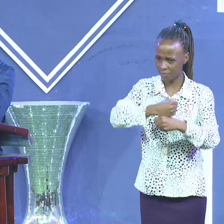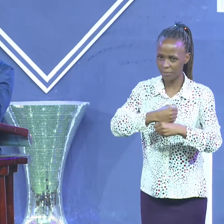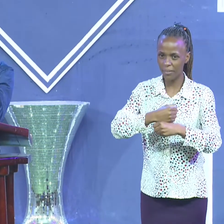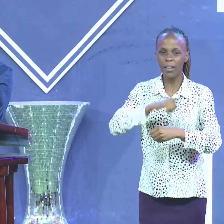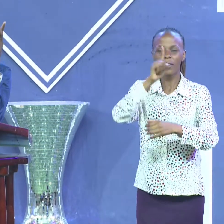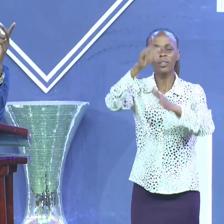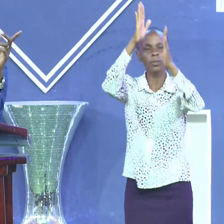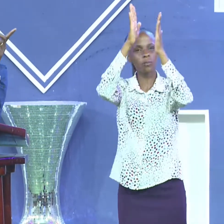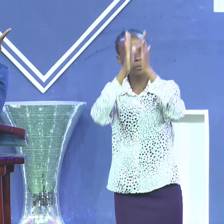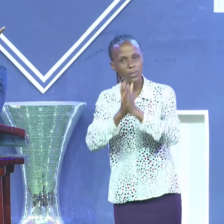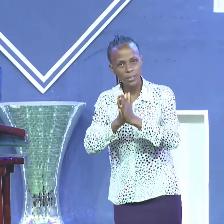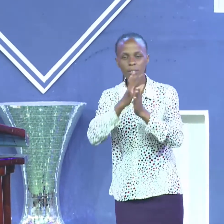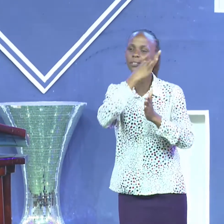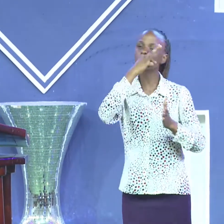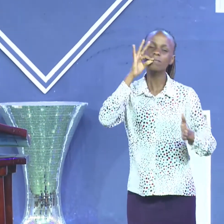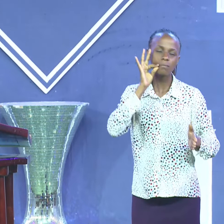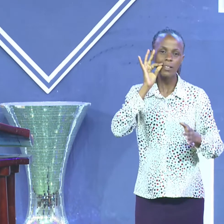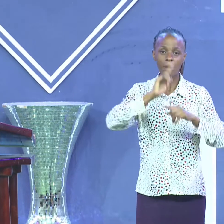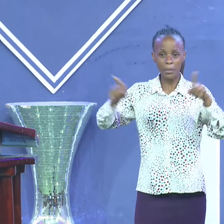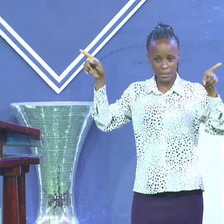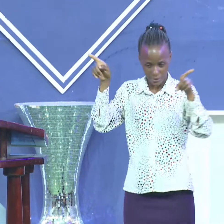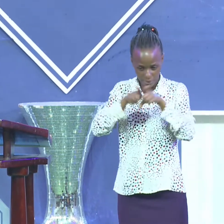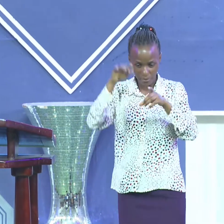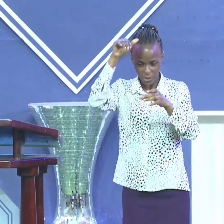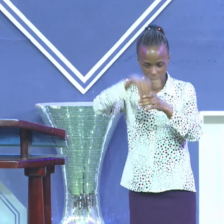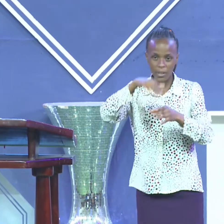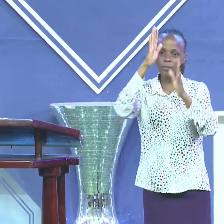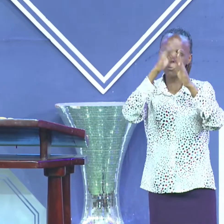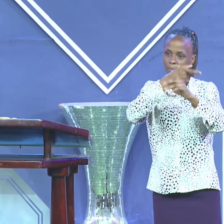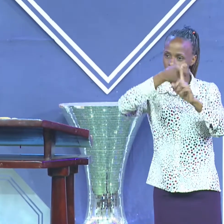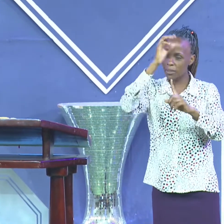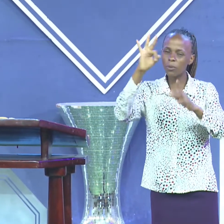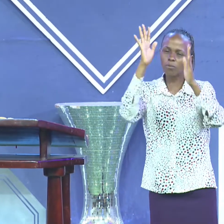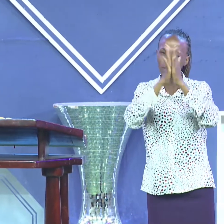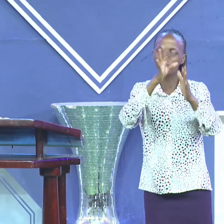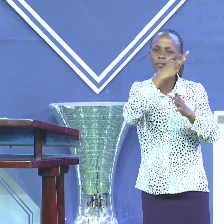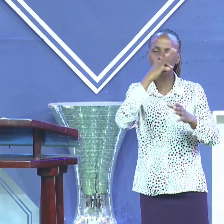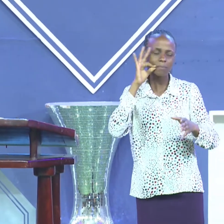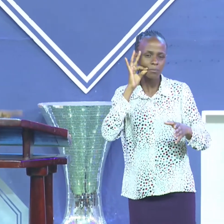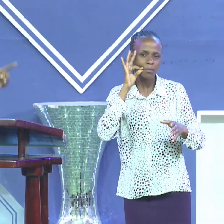years. You prayed and fasted. But as we are in the month of